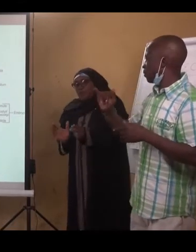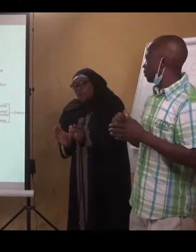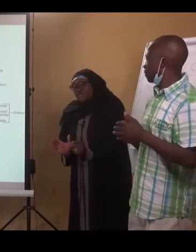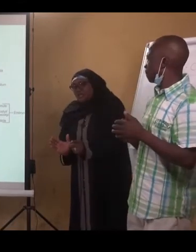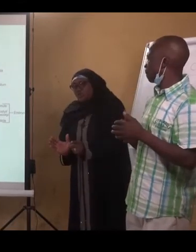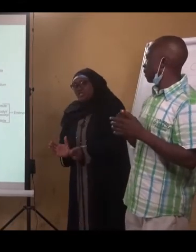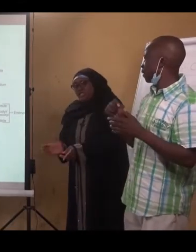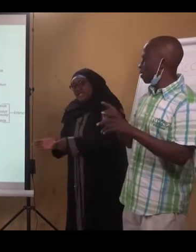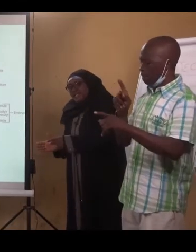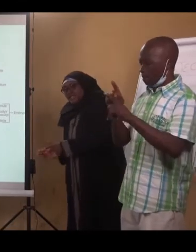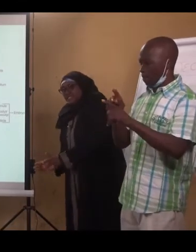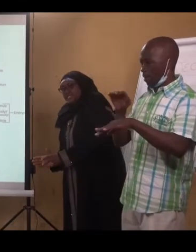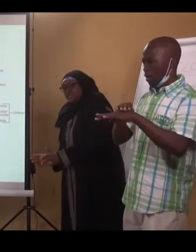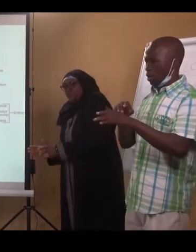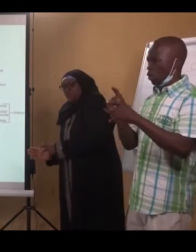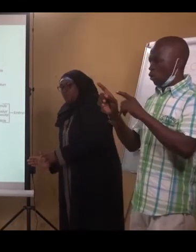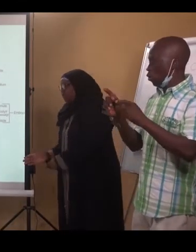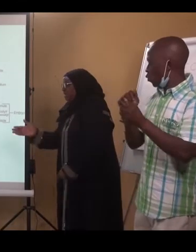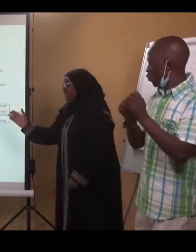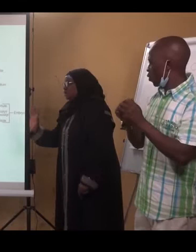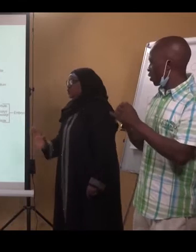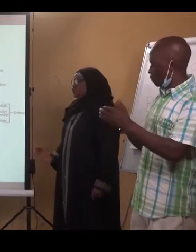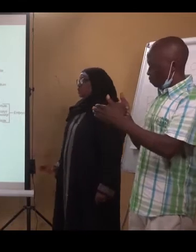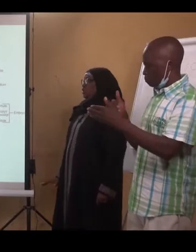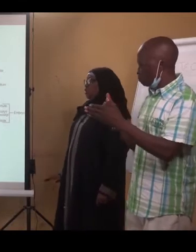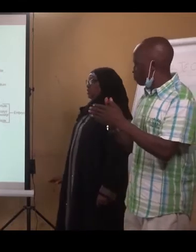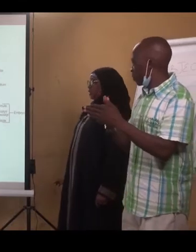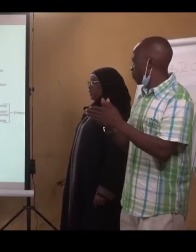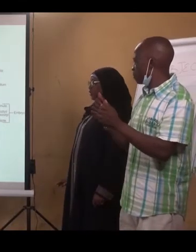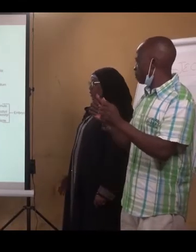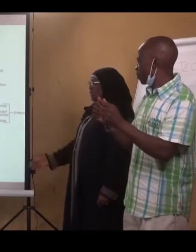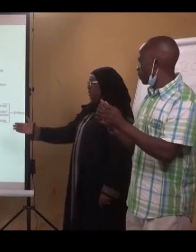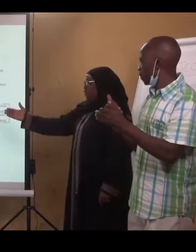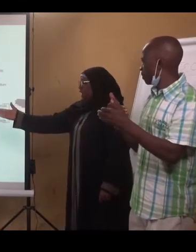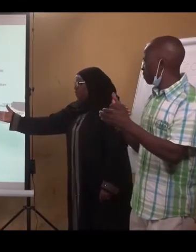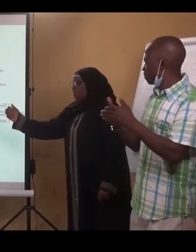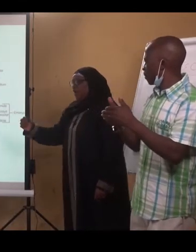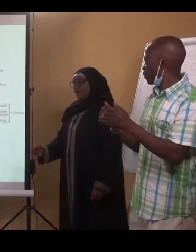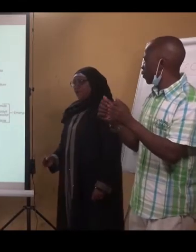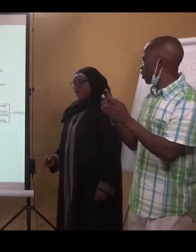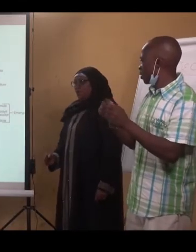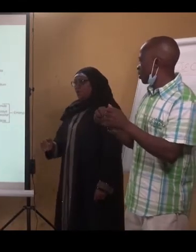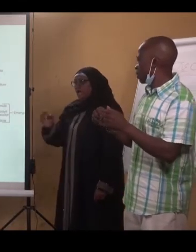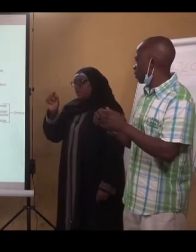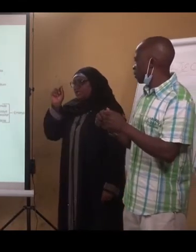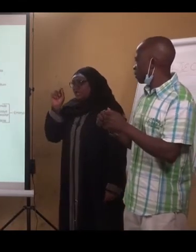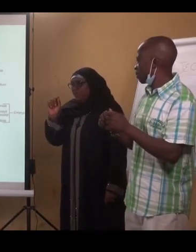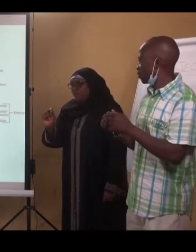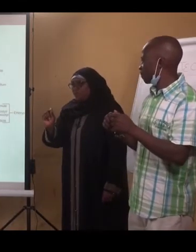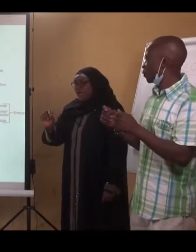point at which it attaches itself to the ovary, that is what we call the helium. We have the micropyle. We said micropyle is